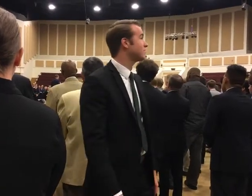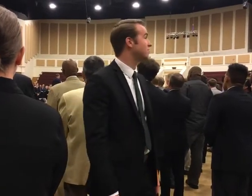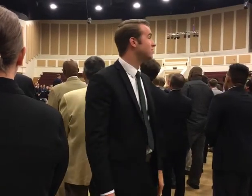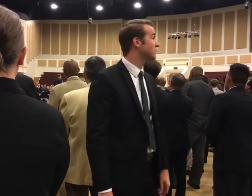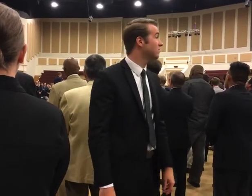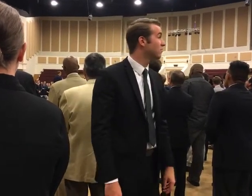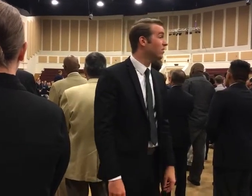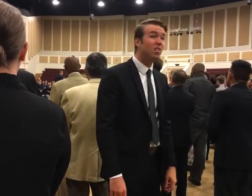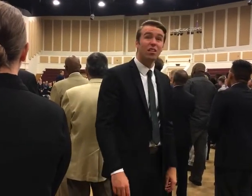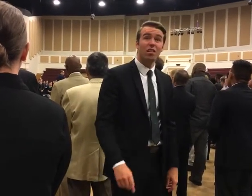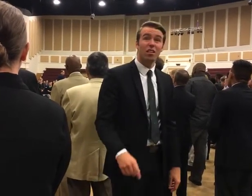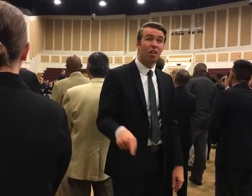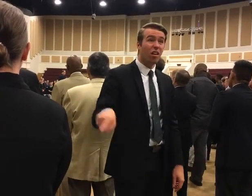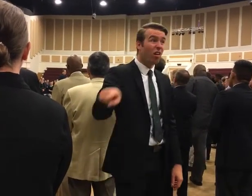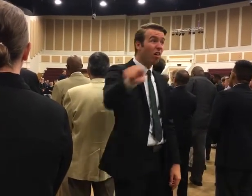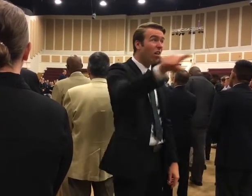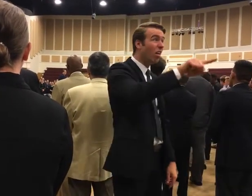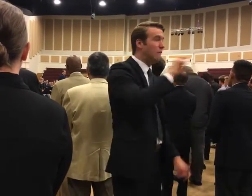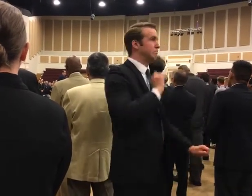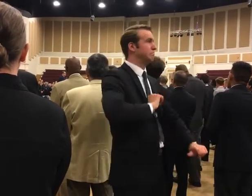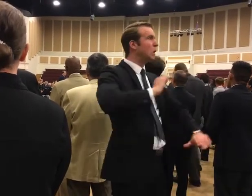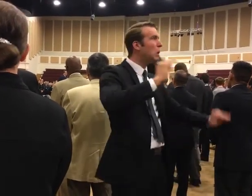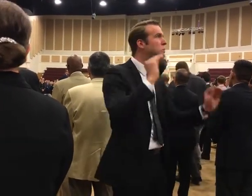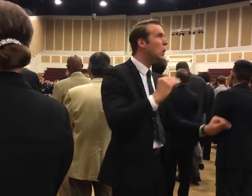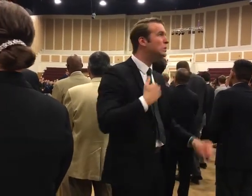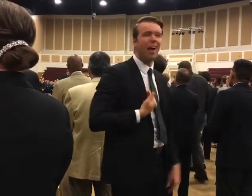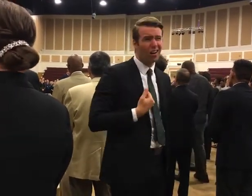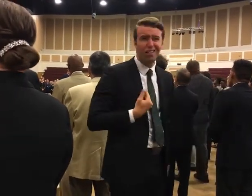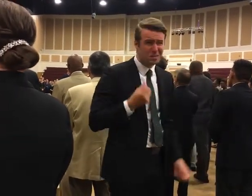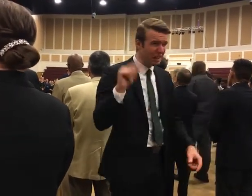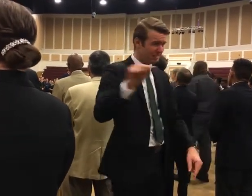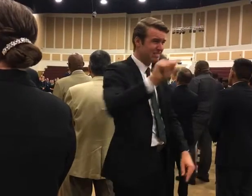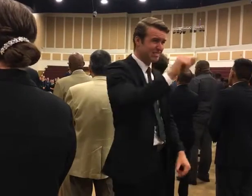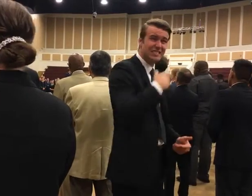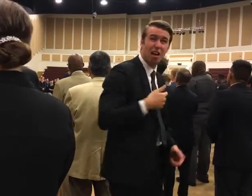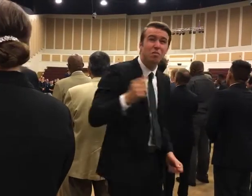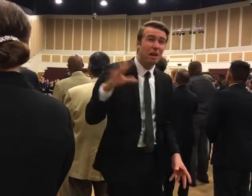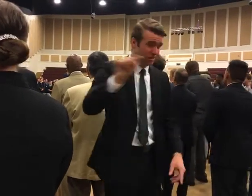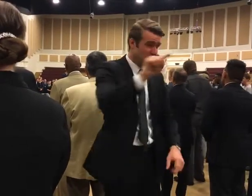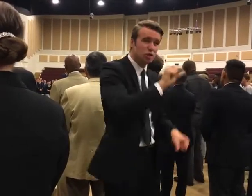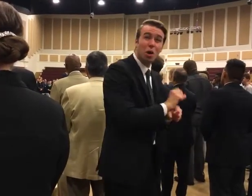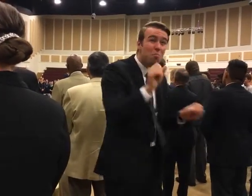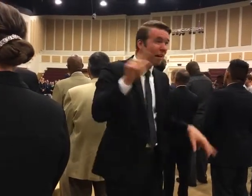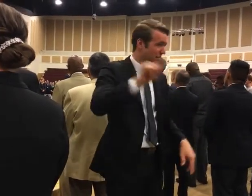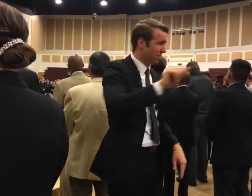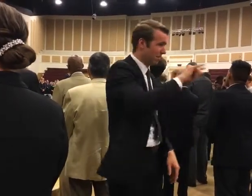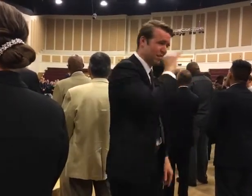Nobody else in this church is tired? Nobody else works a job? Nobody else ever had kids?